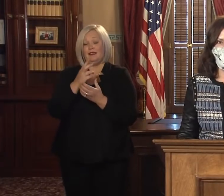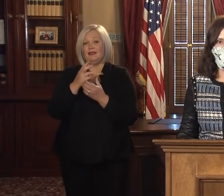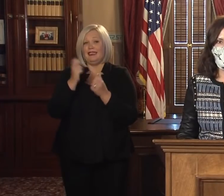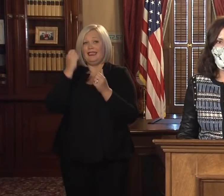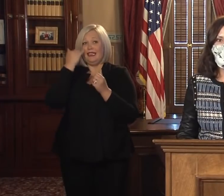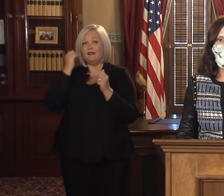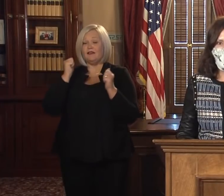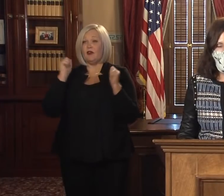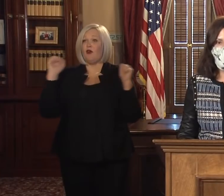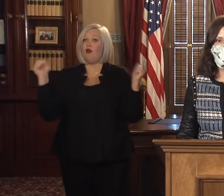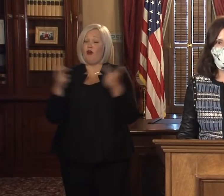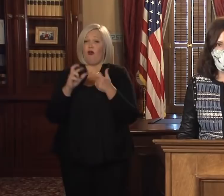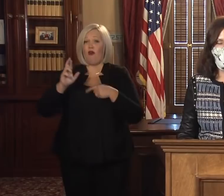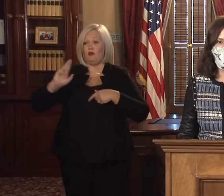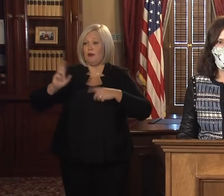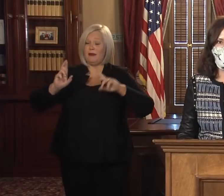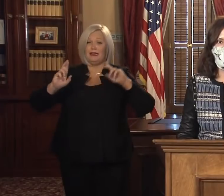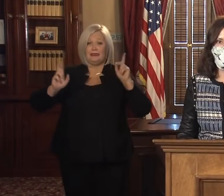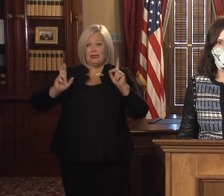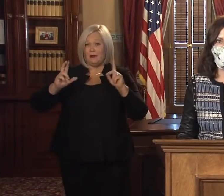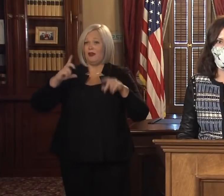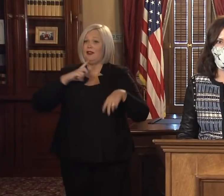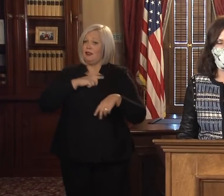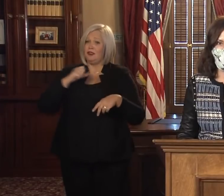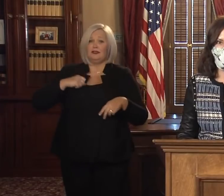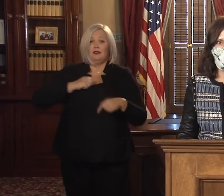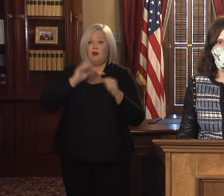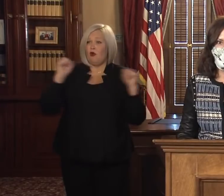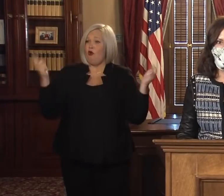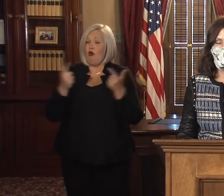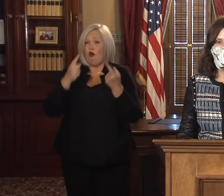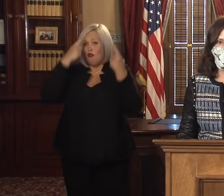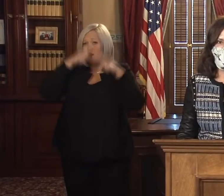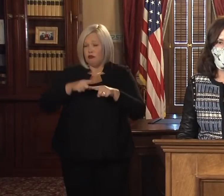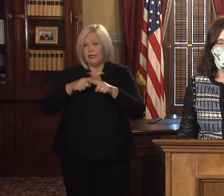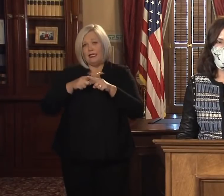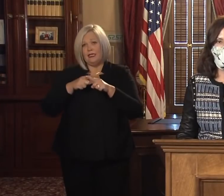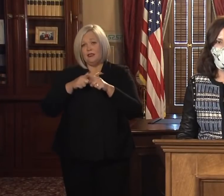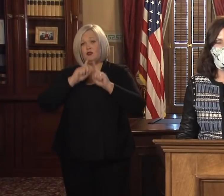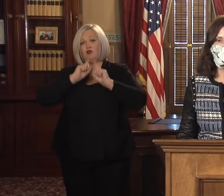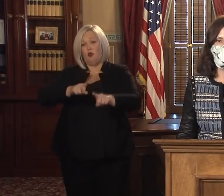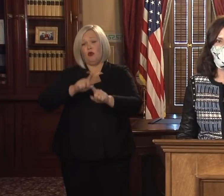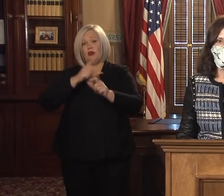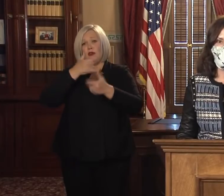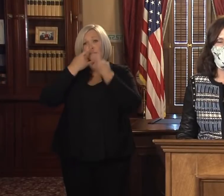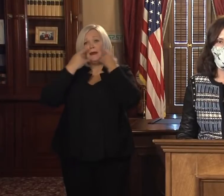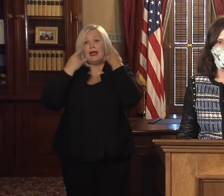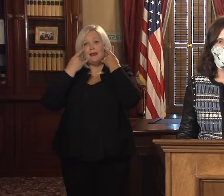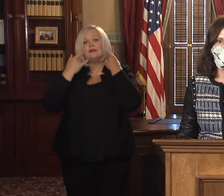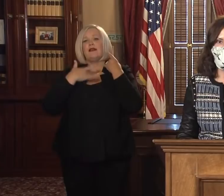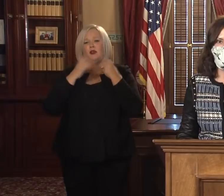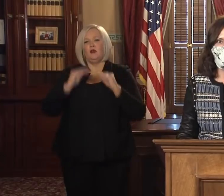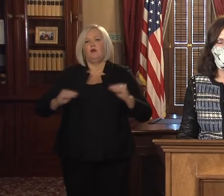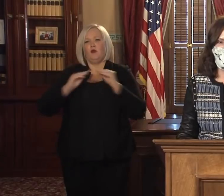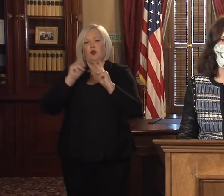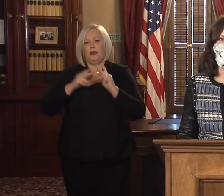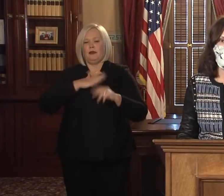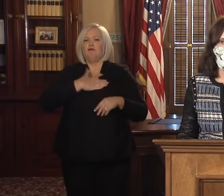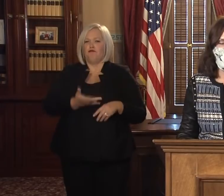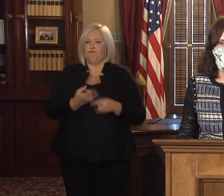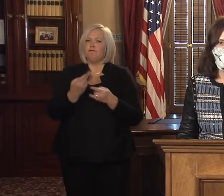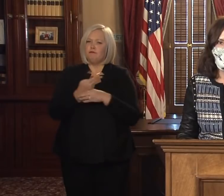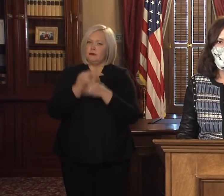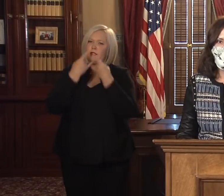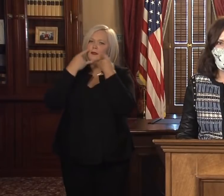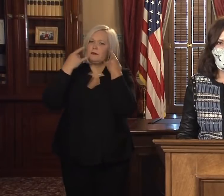embracing of masking up would significantly improve compliance. I think that the politics of masks has gotten in the